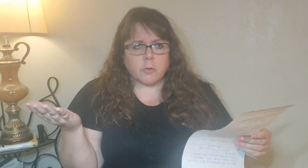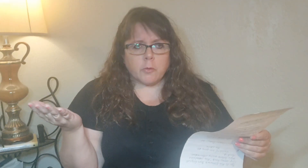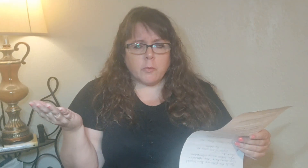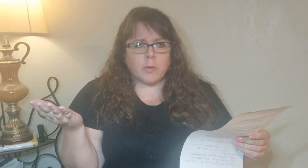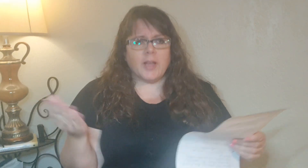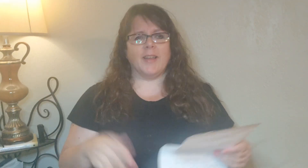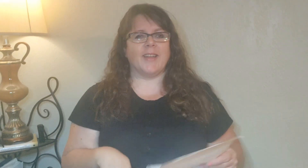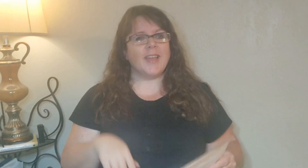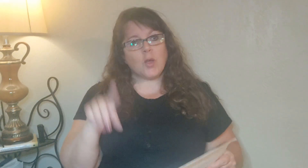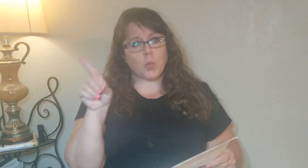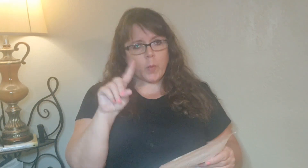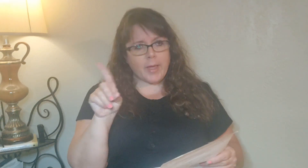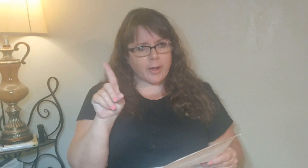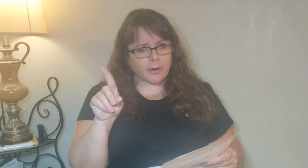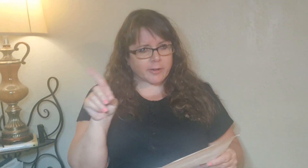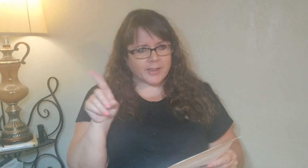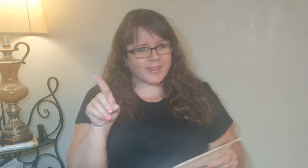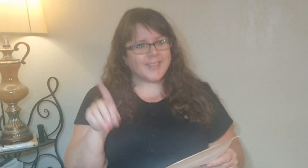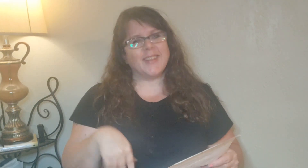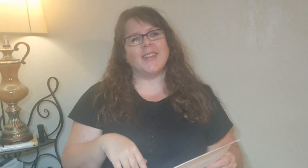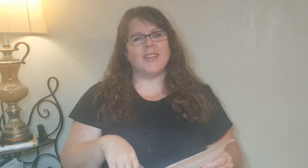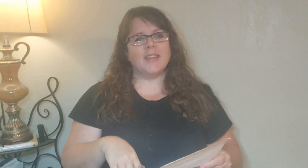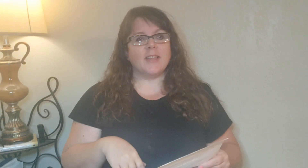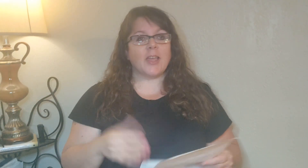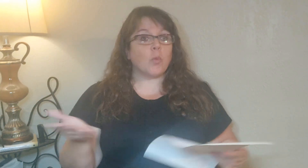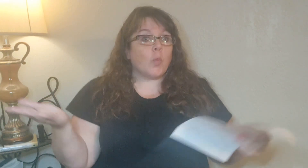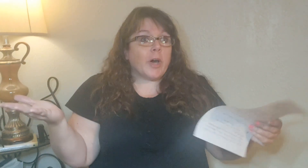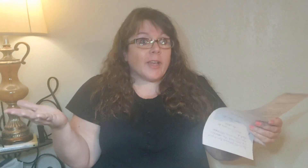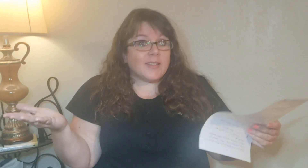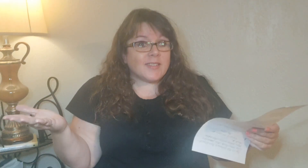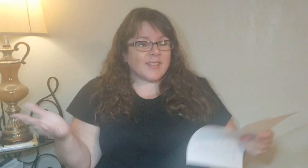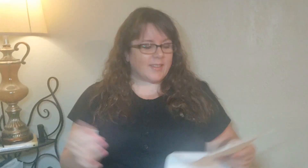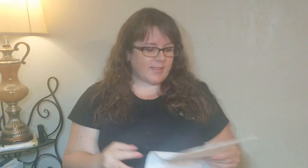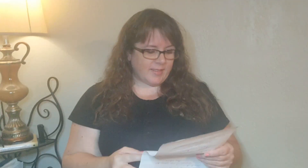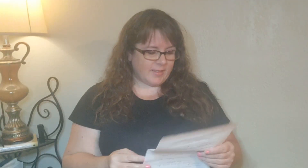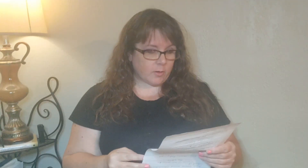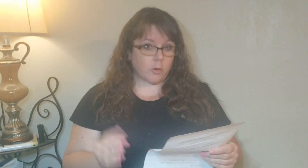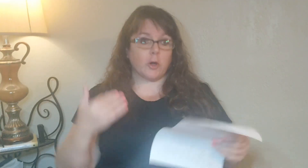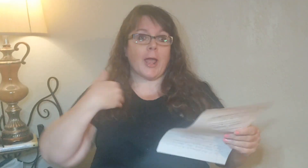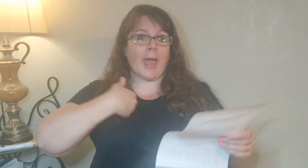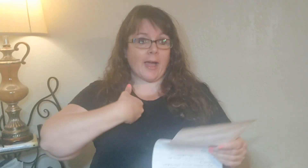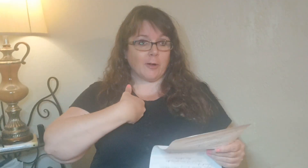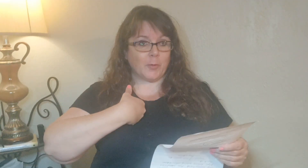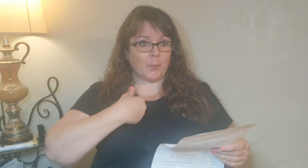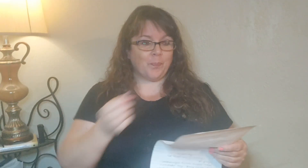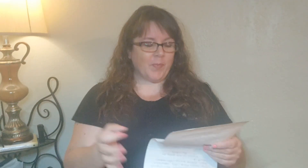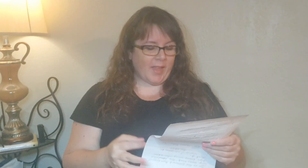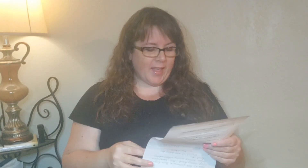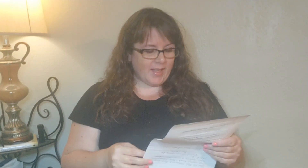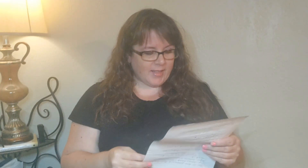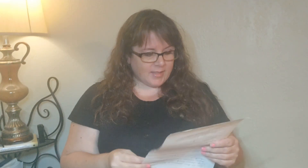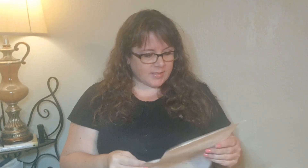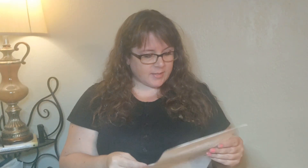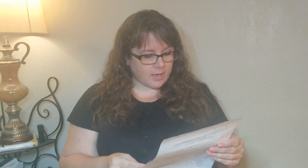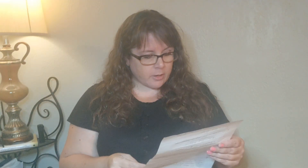who, where, and what, or how.